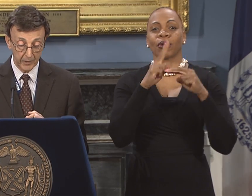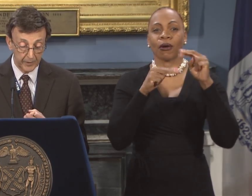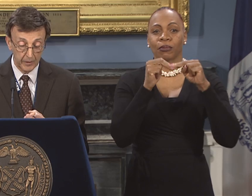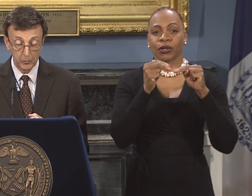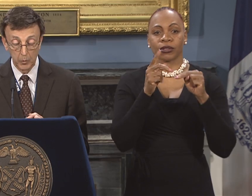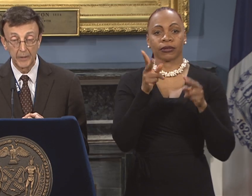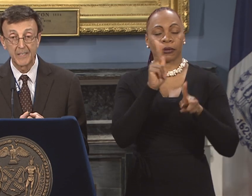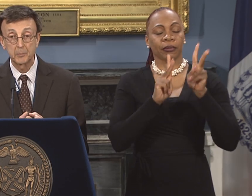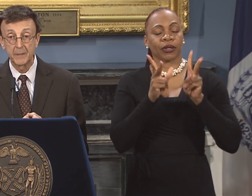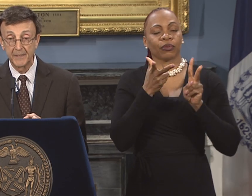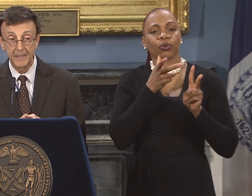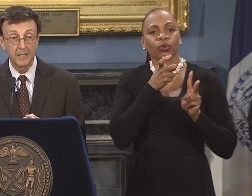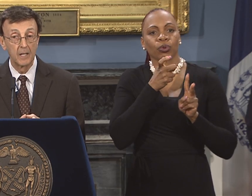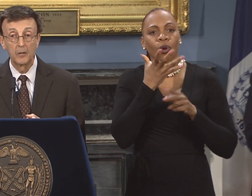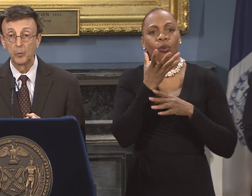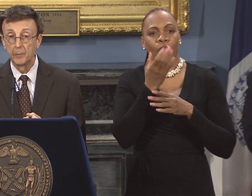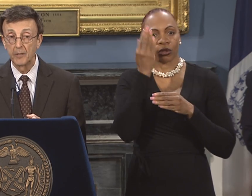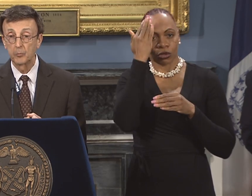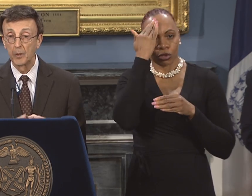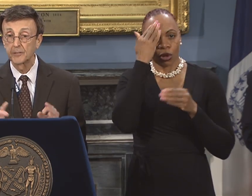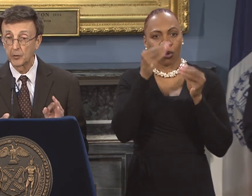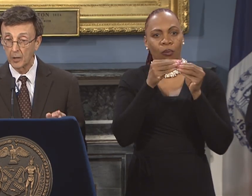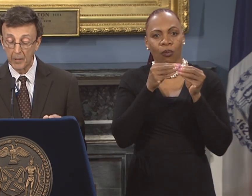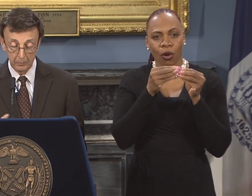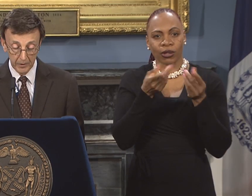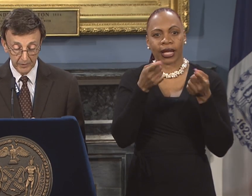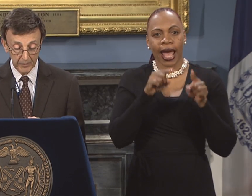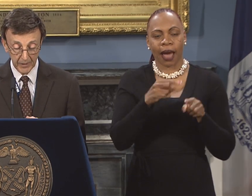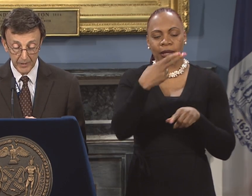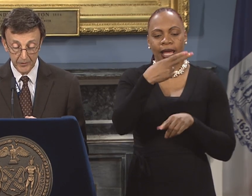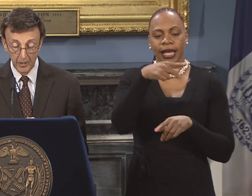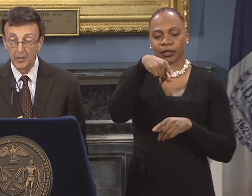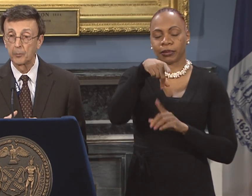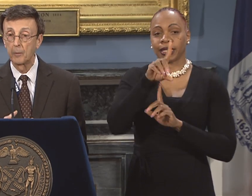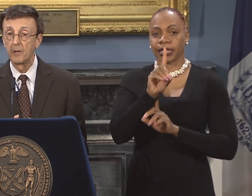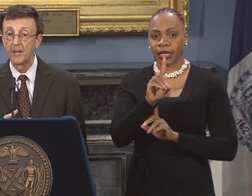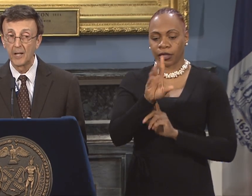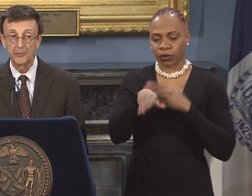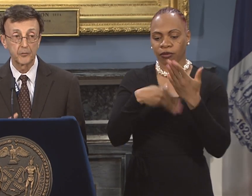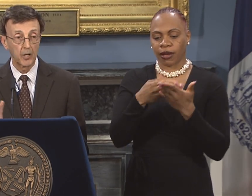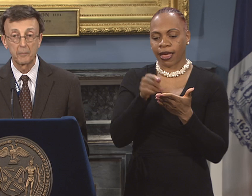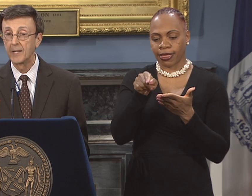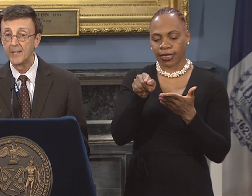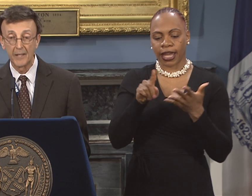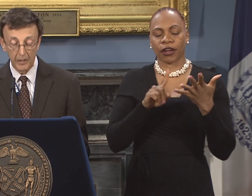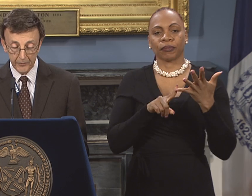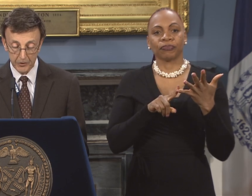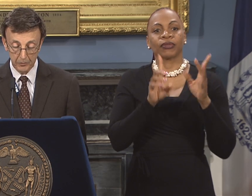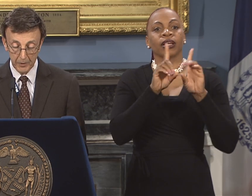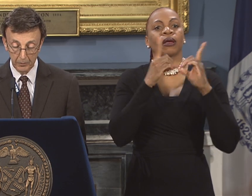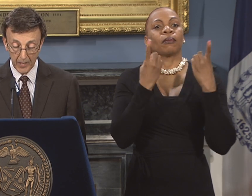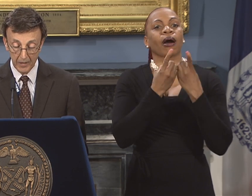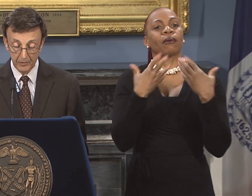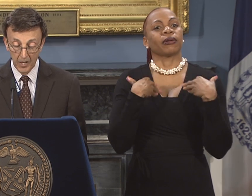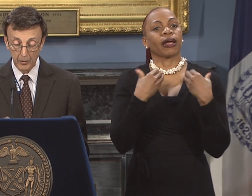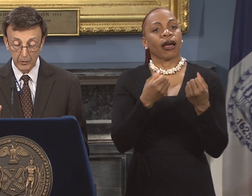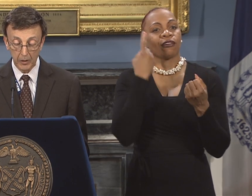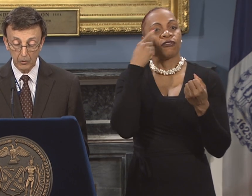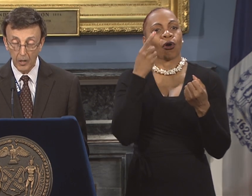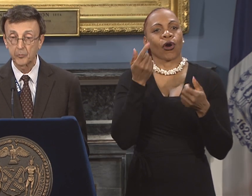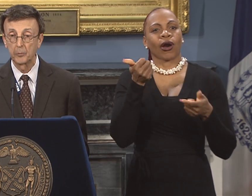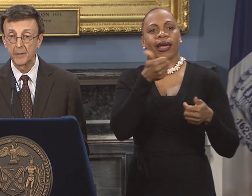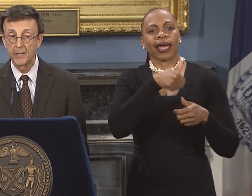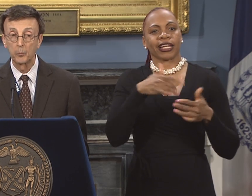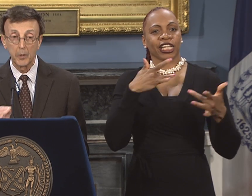what is happening there, as will HPD will be there as well to talk about building vacates. Department of Health to talk about any health issues people have. The